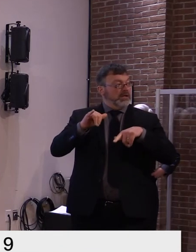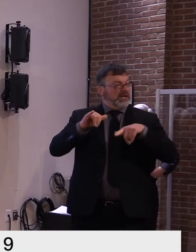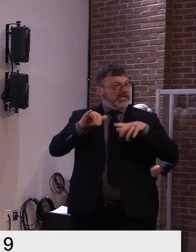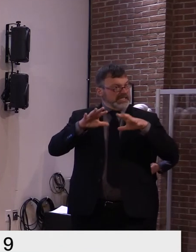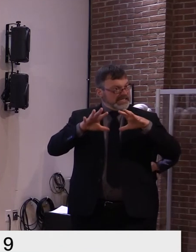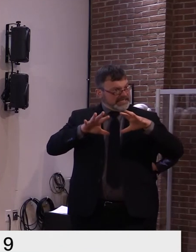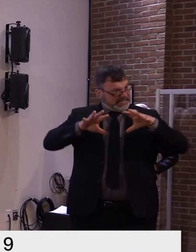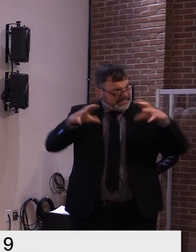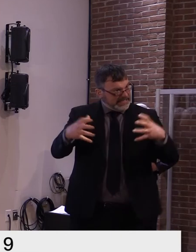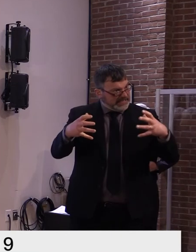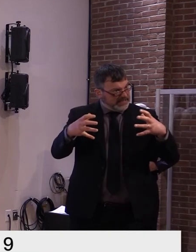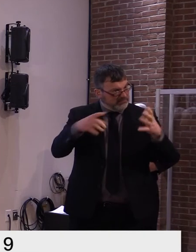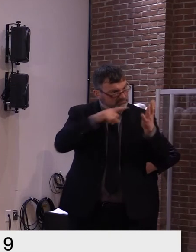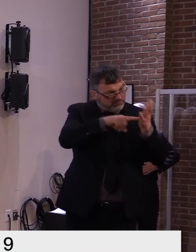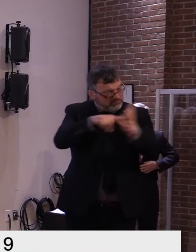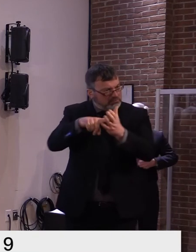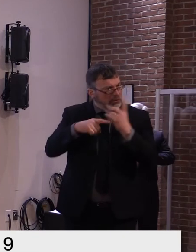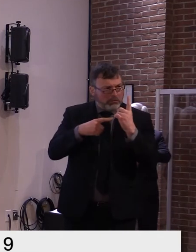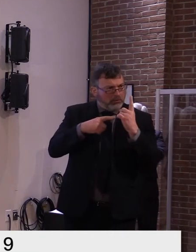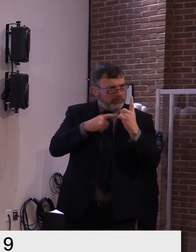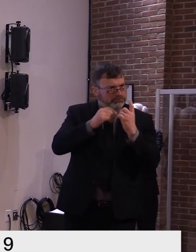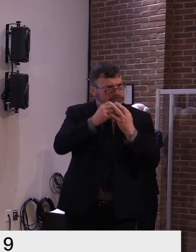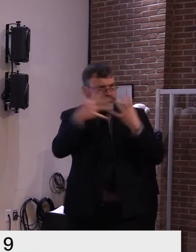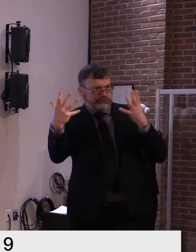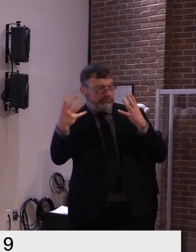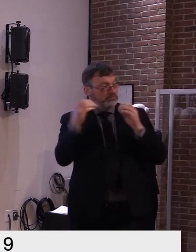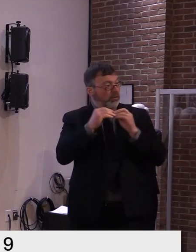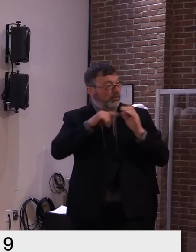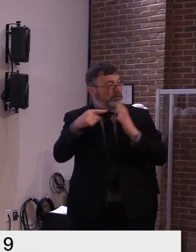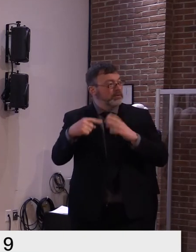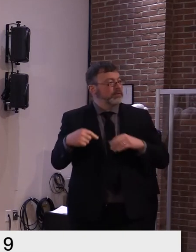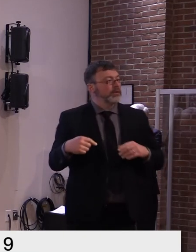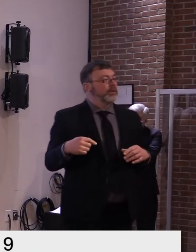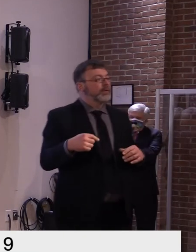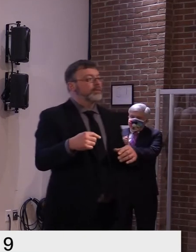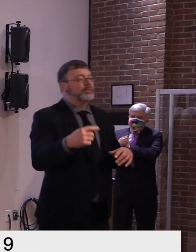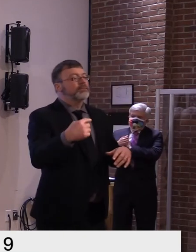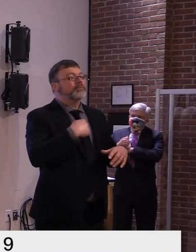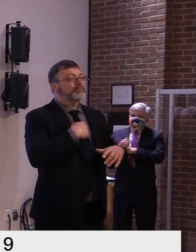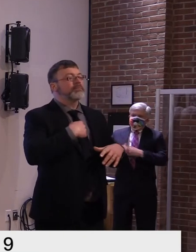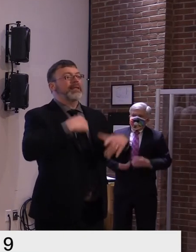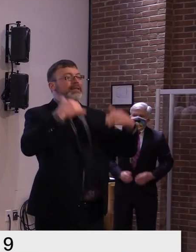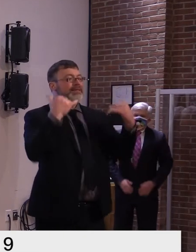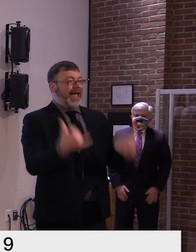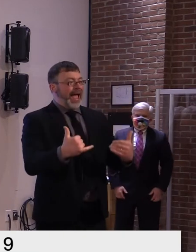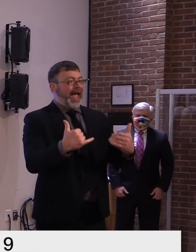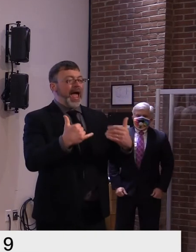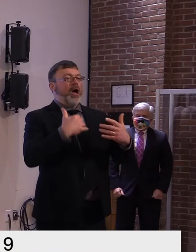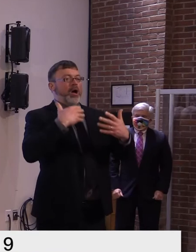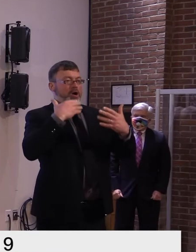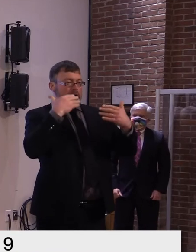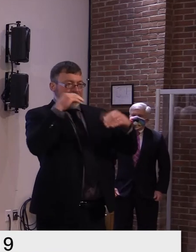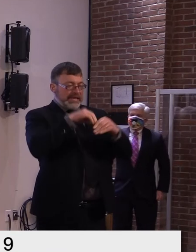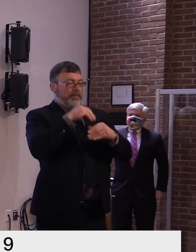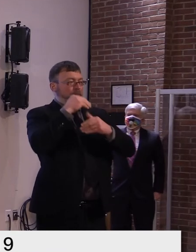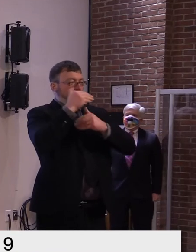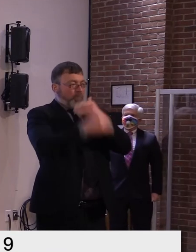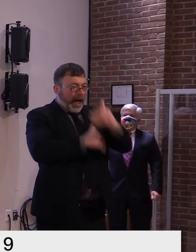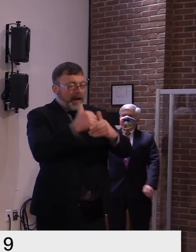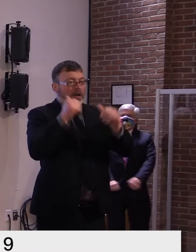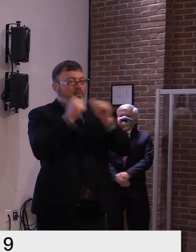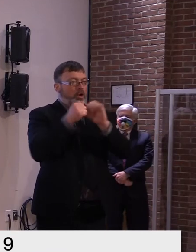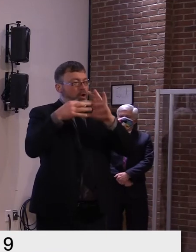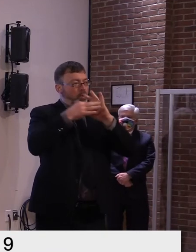actively cooperating and assisting federal authorities, as I think just about every state is at this point. So that's probably the best way